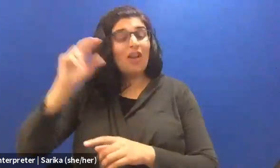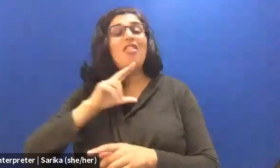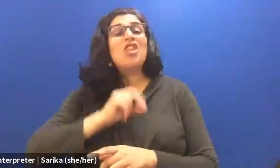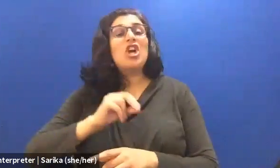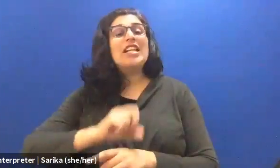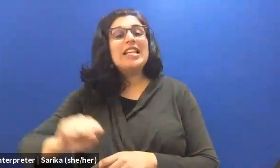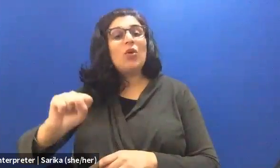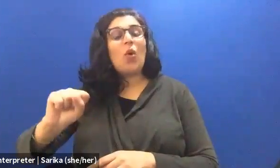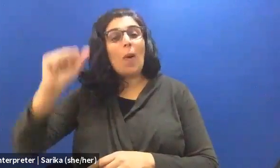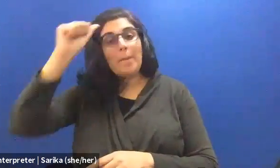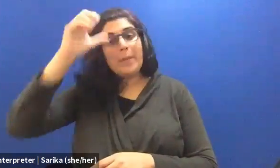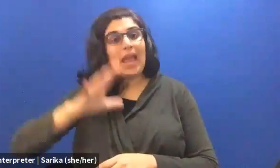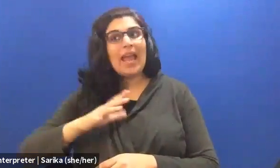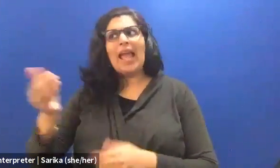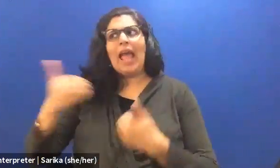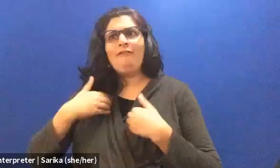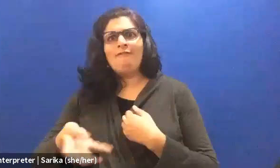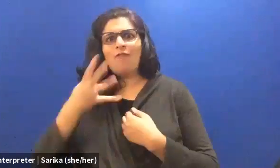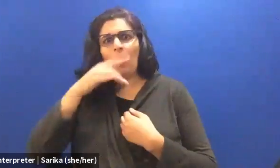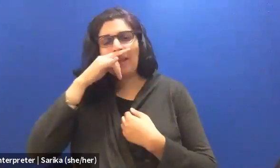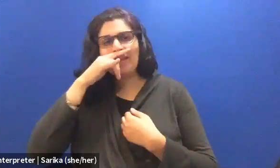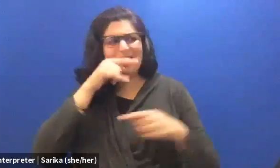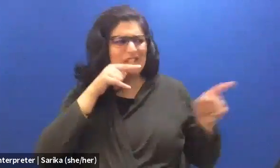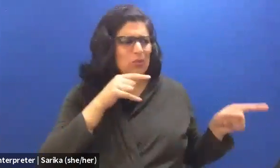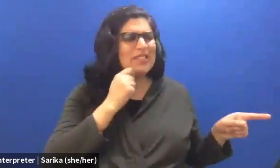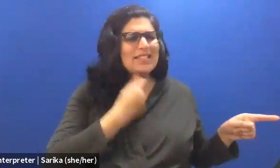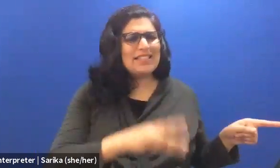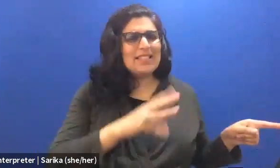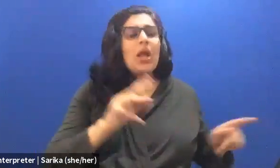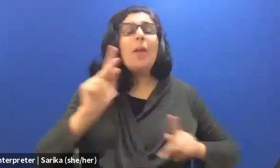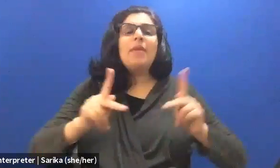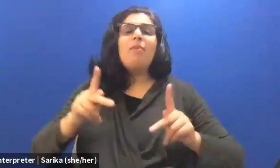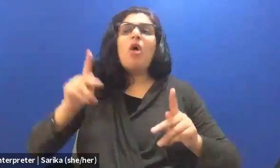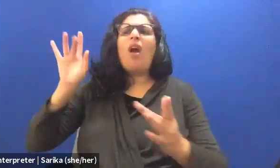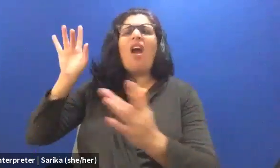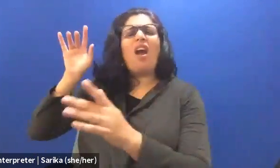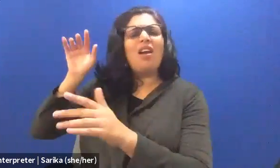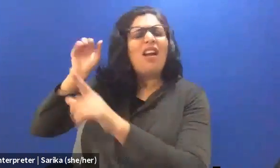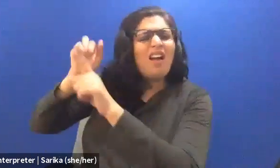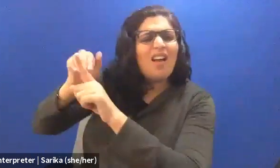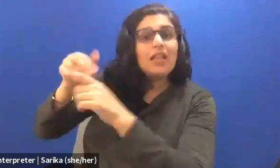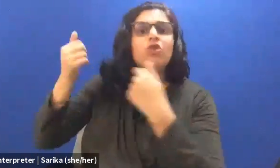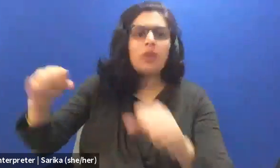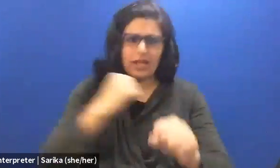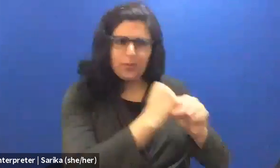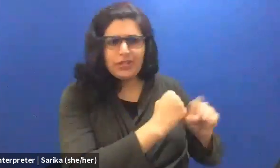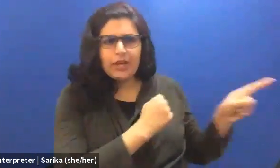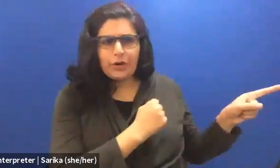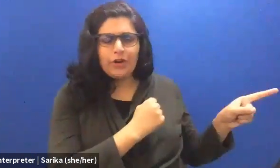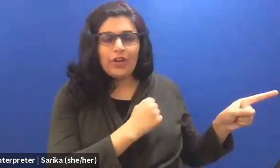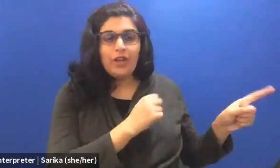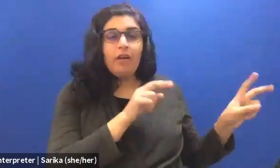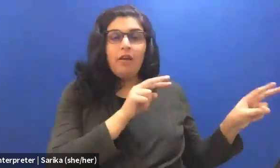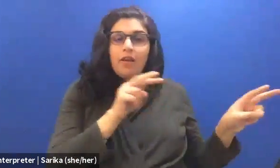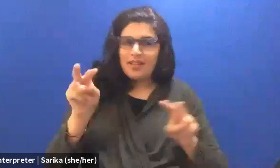kids and she was 16. There were people reaching out and trying to be protective. And she sees